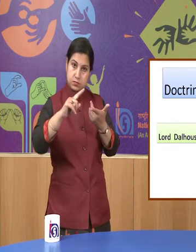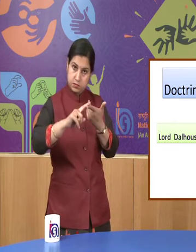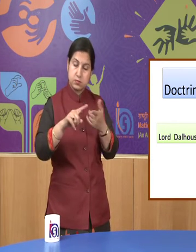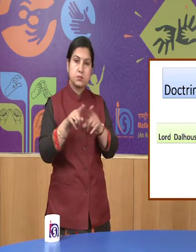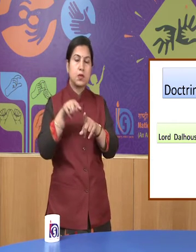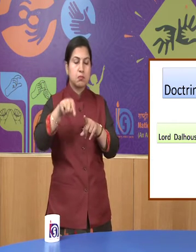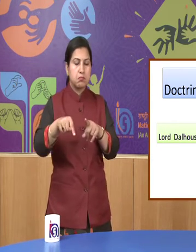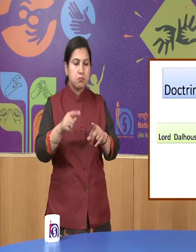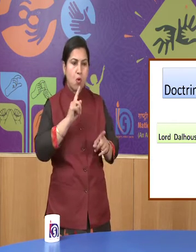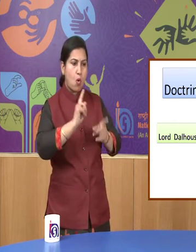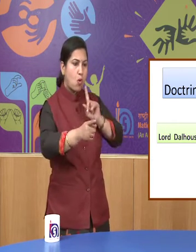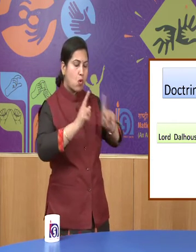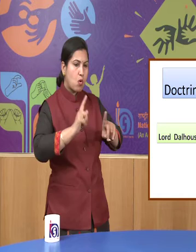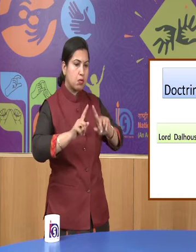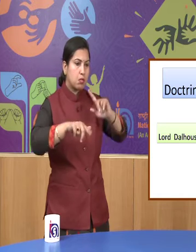and its results.